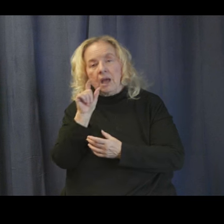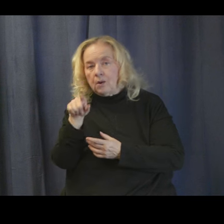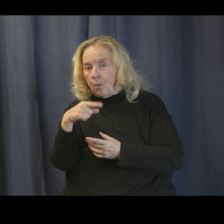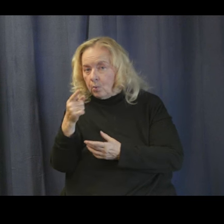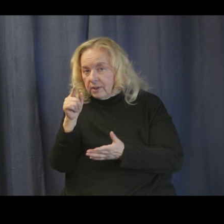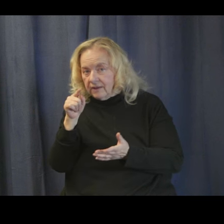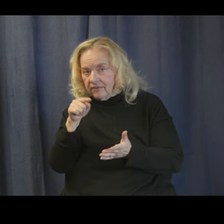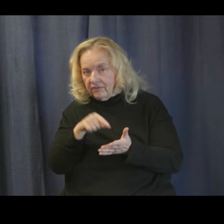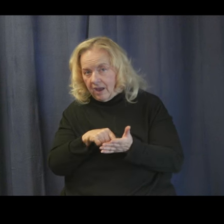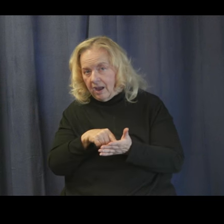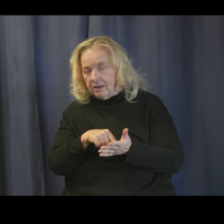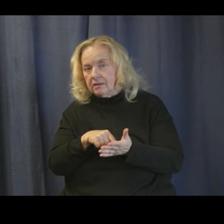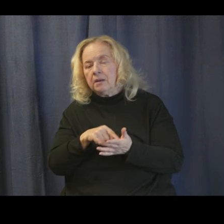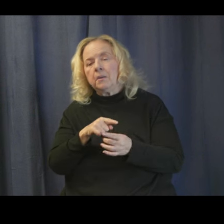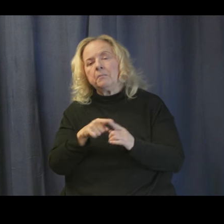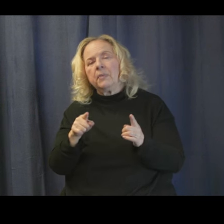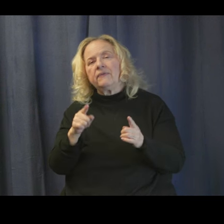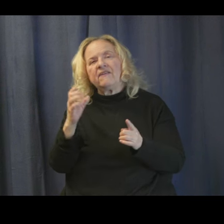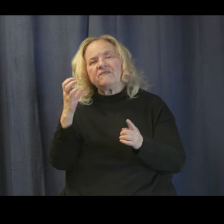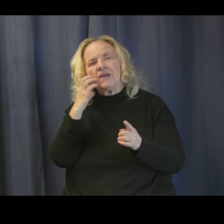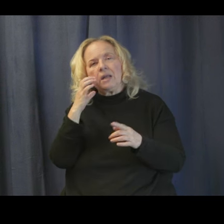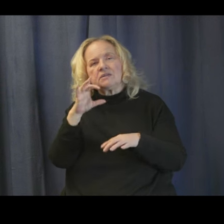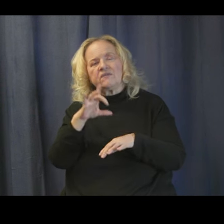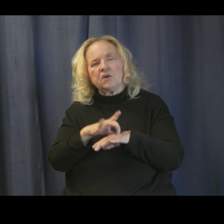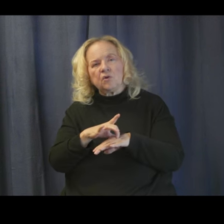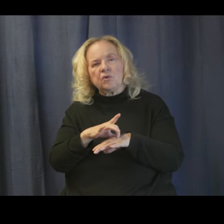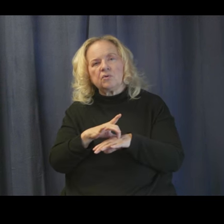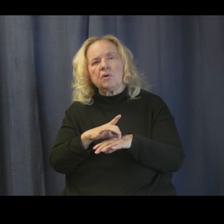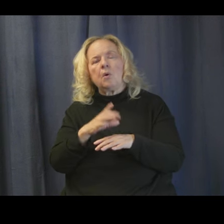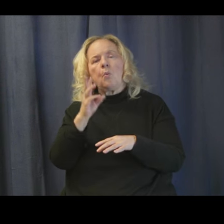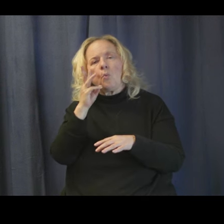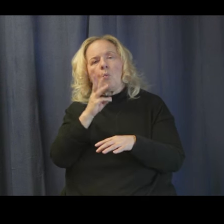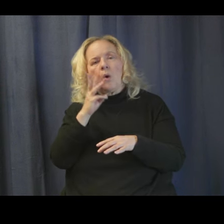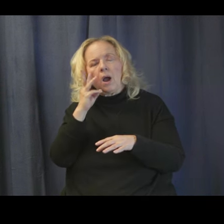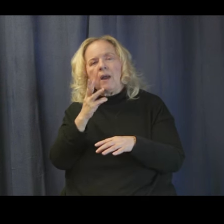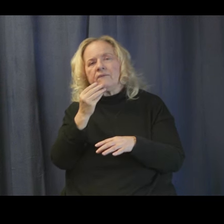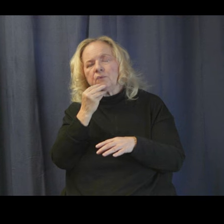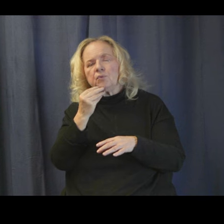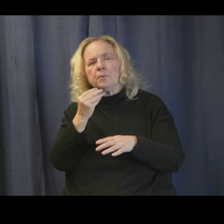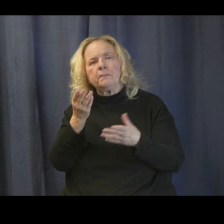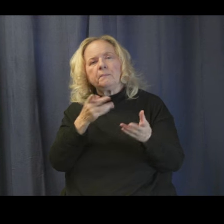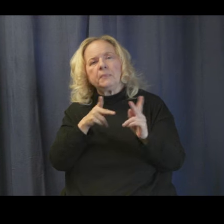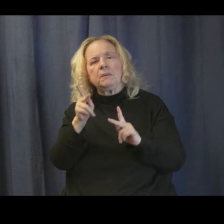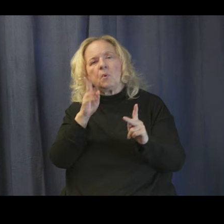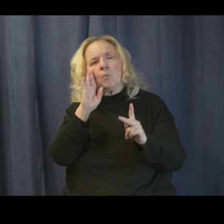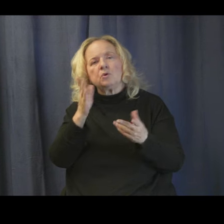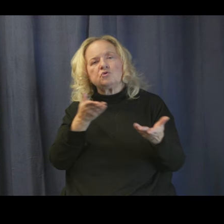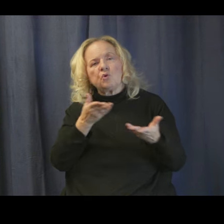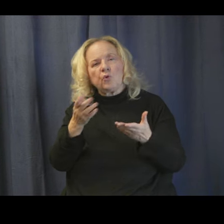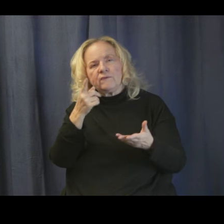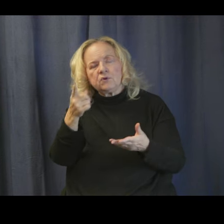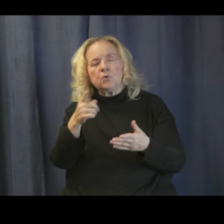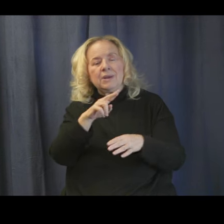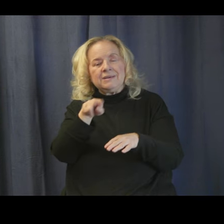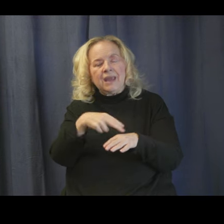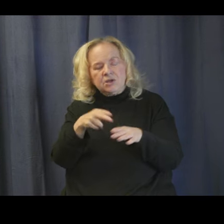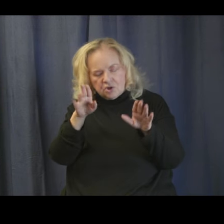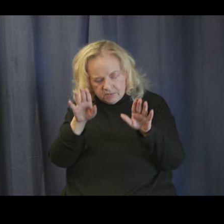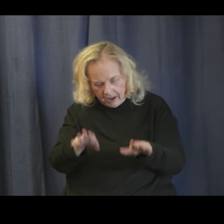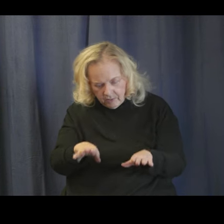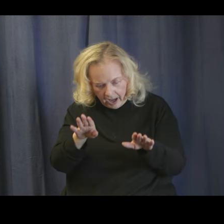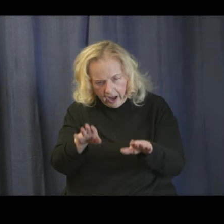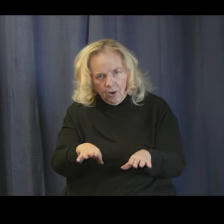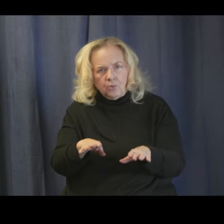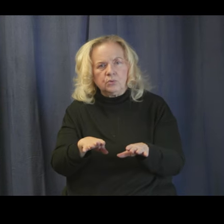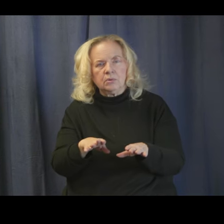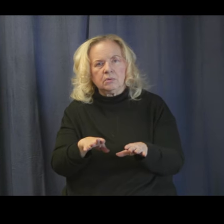only that, but the fatness of the earth, plenty of corn and wine, let people serve you. Nations bow down